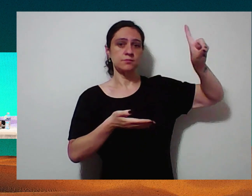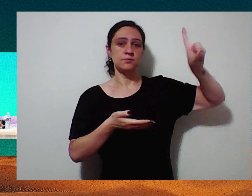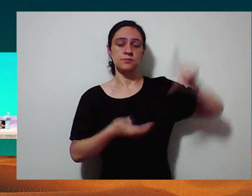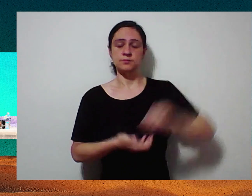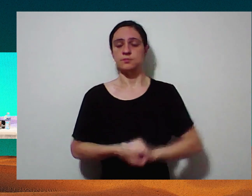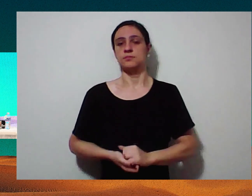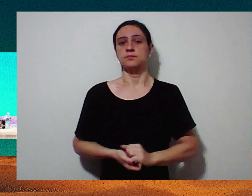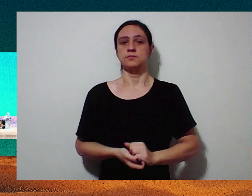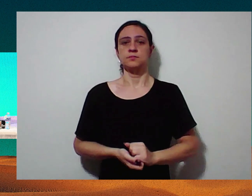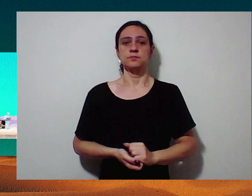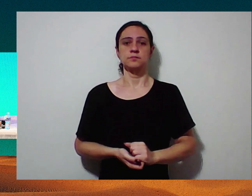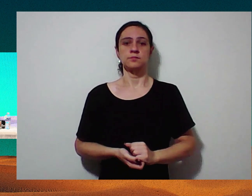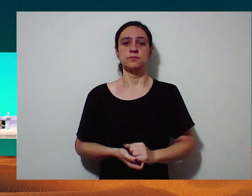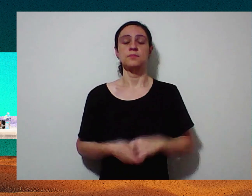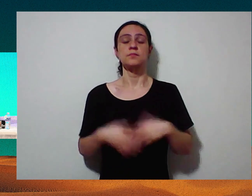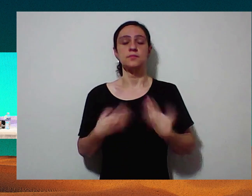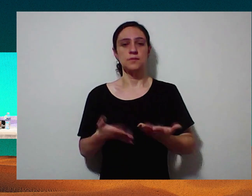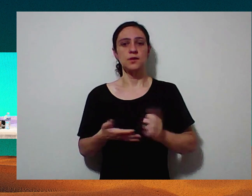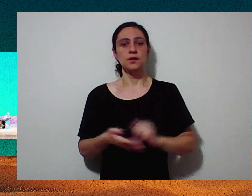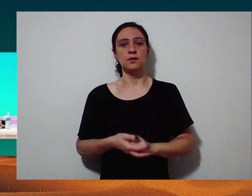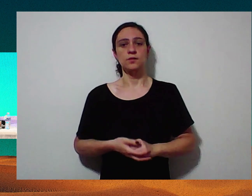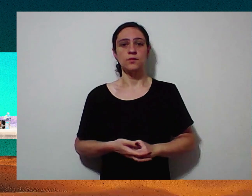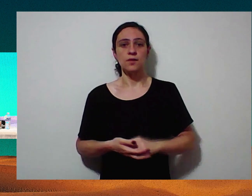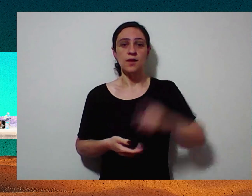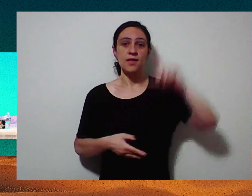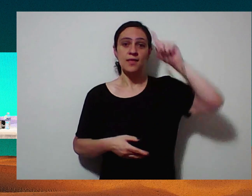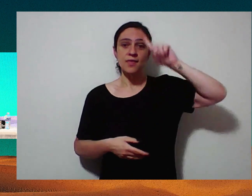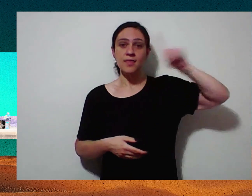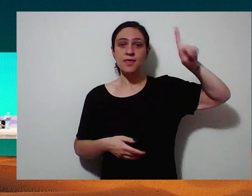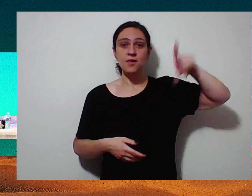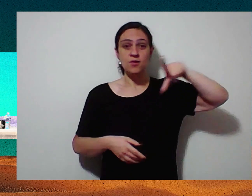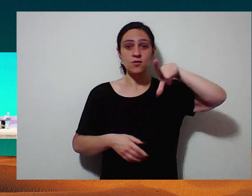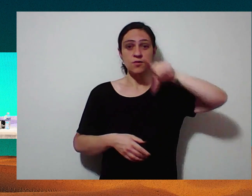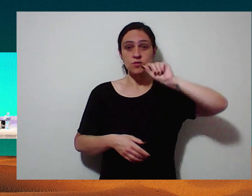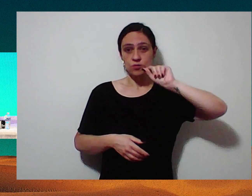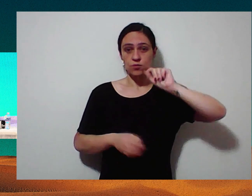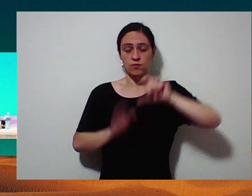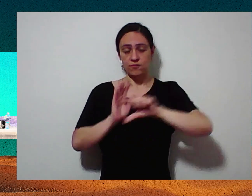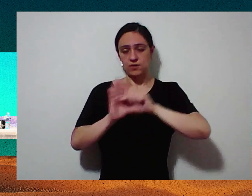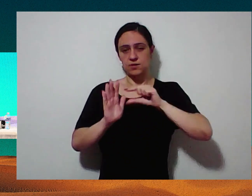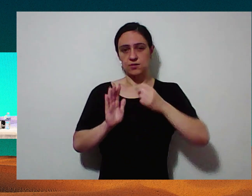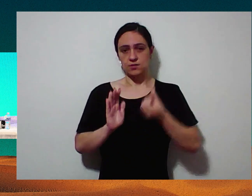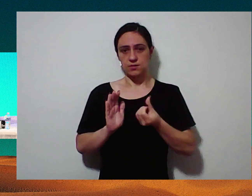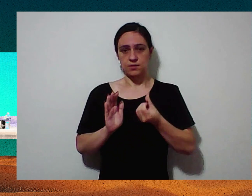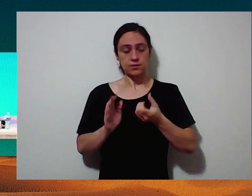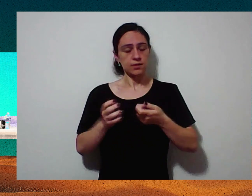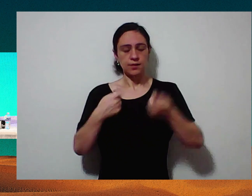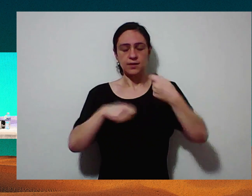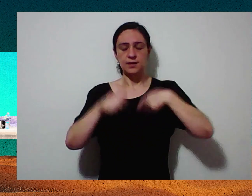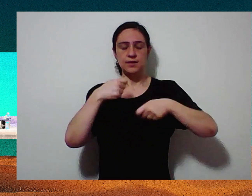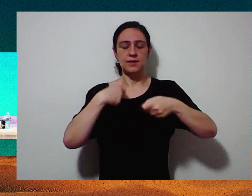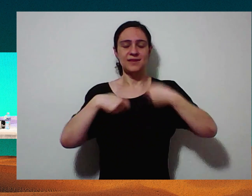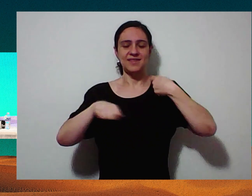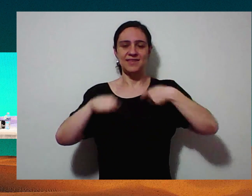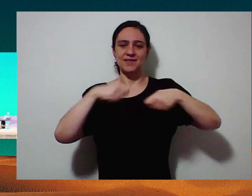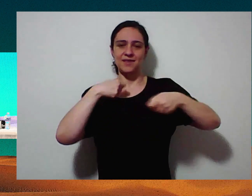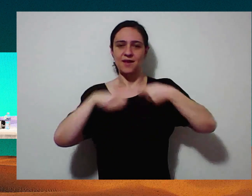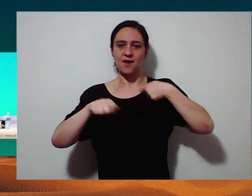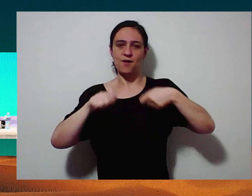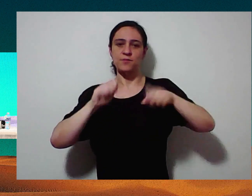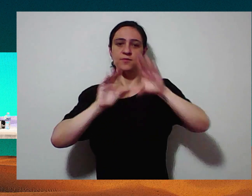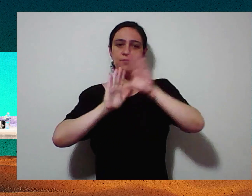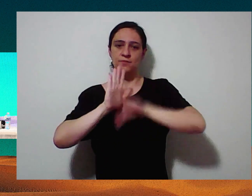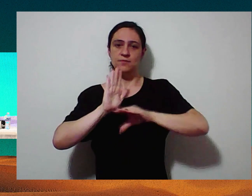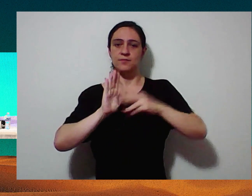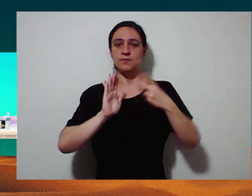Por isso, irmãos, Deus escolheu, versículo 6. Deixa eu terminar o Salmo 2, senão a gente não termina o Salmo Let me 2. conclude Psalms 2, otherwise